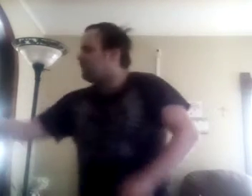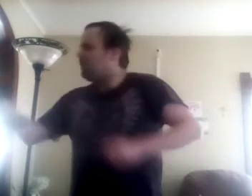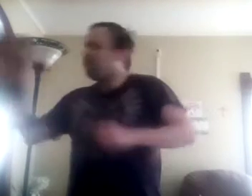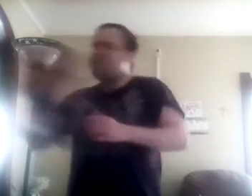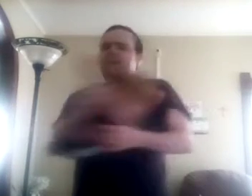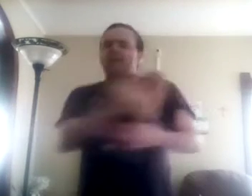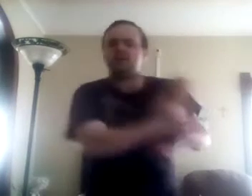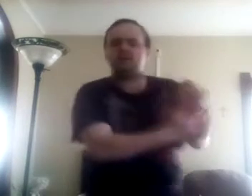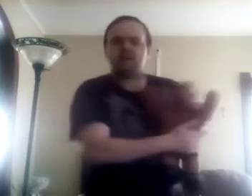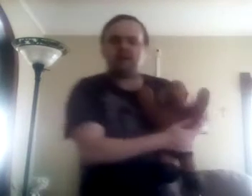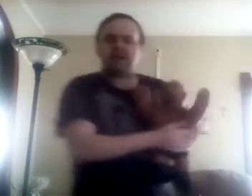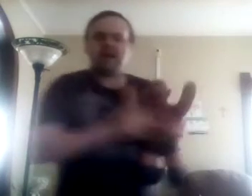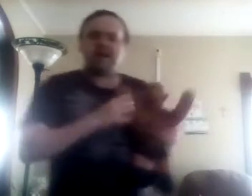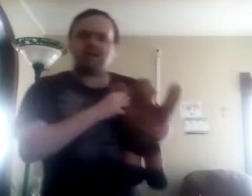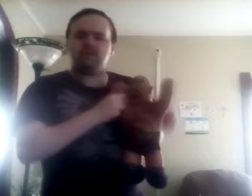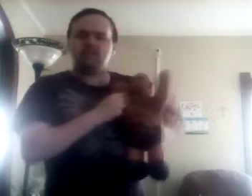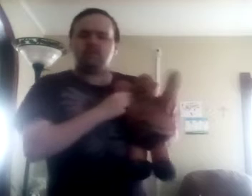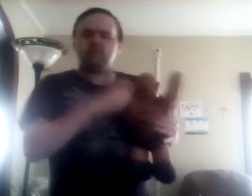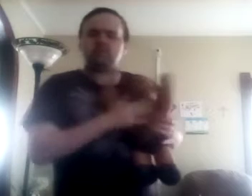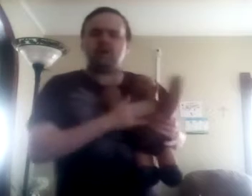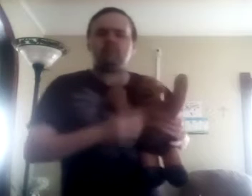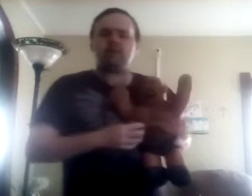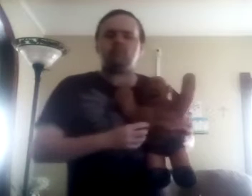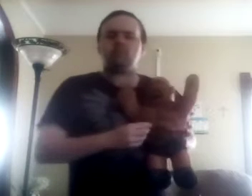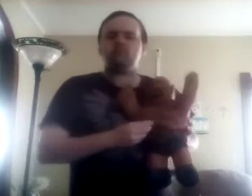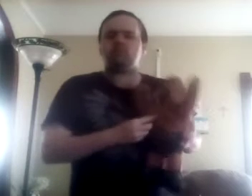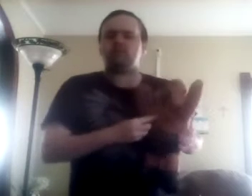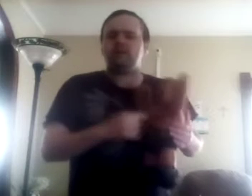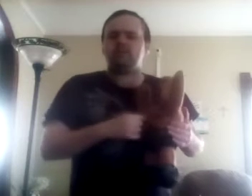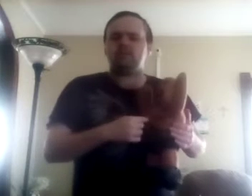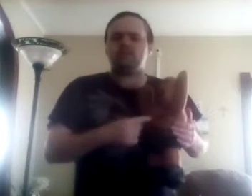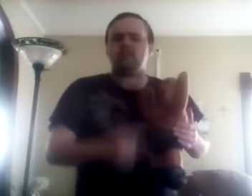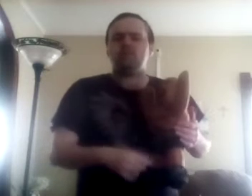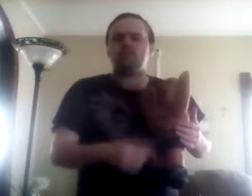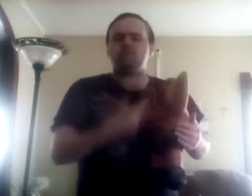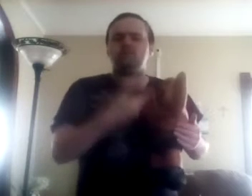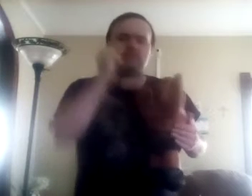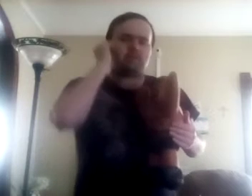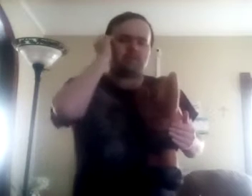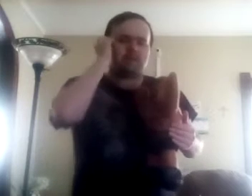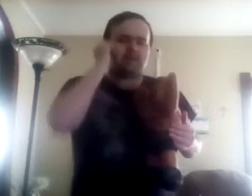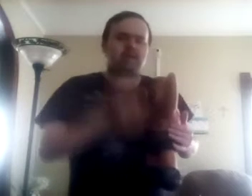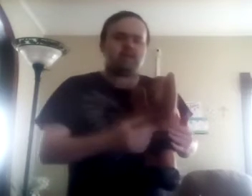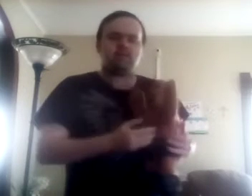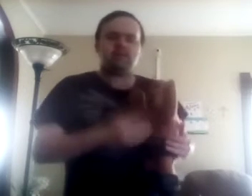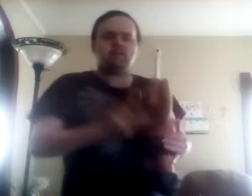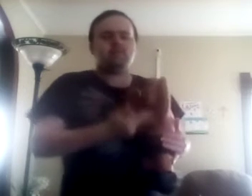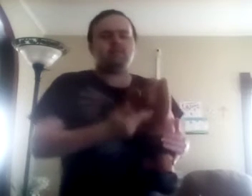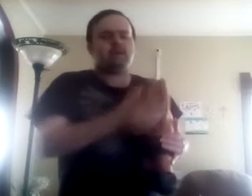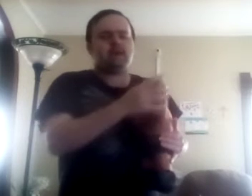My friend Rock, hey. Tell me about you going to cancer to tell me what you're doing at the WWE. WWE. I bet